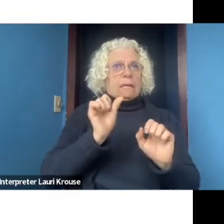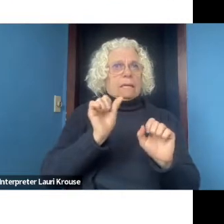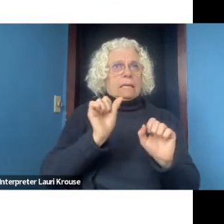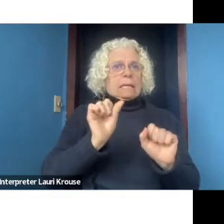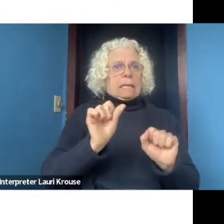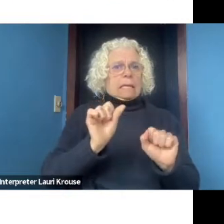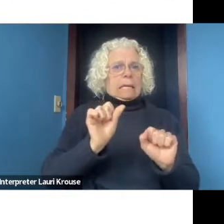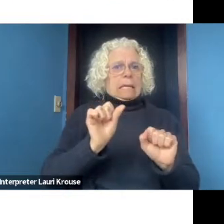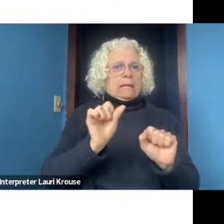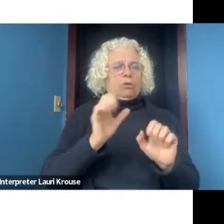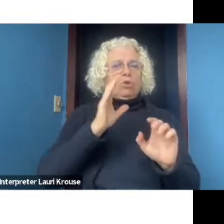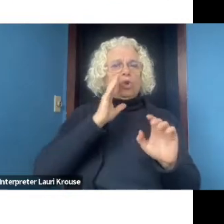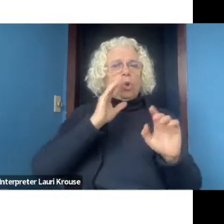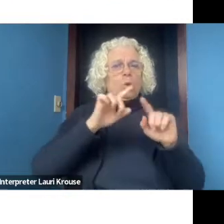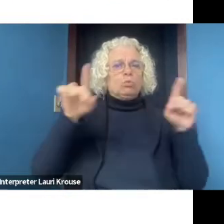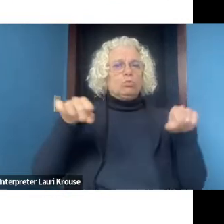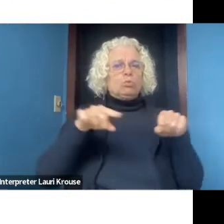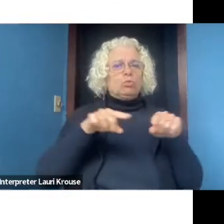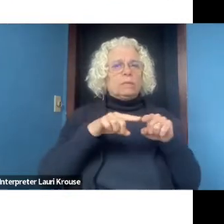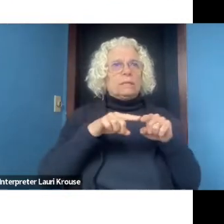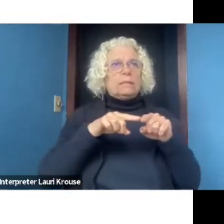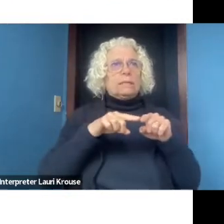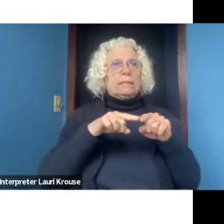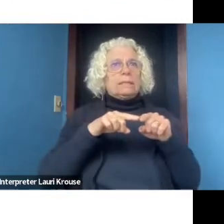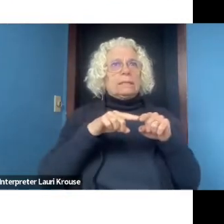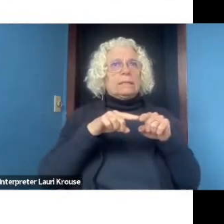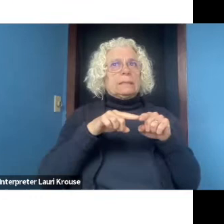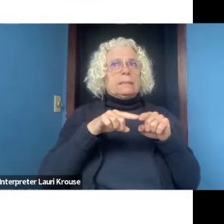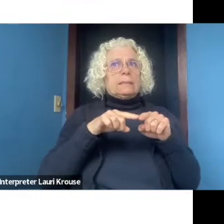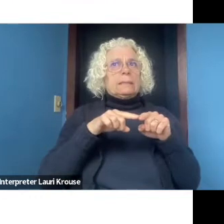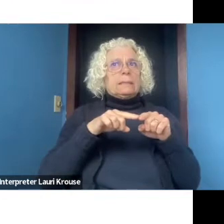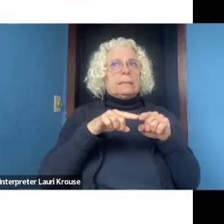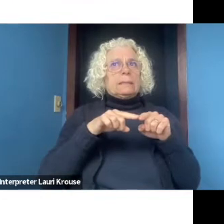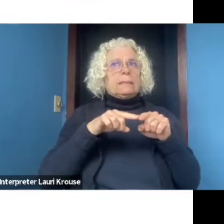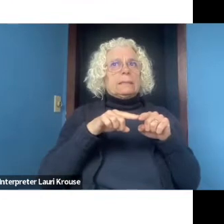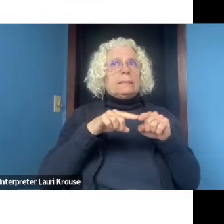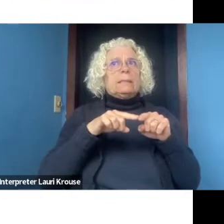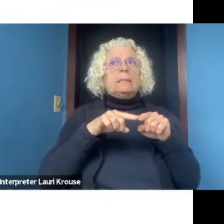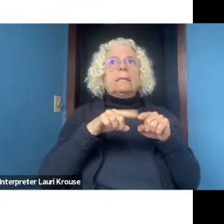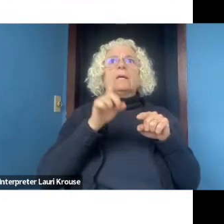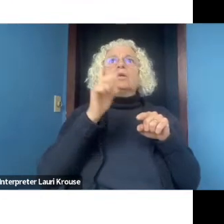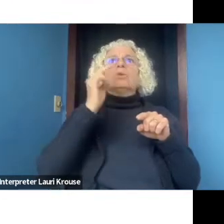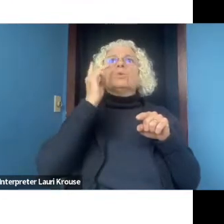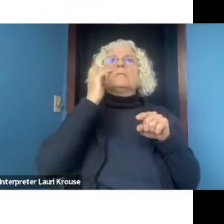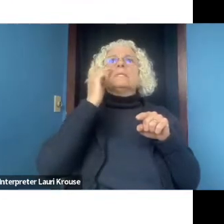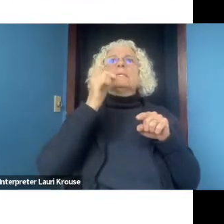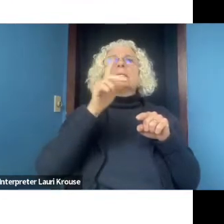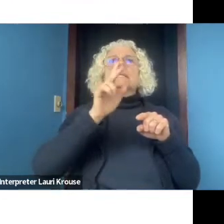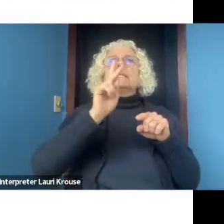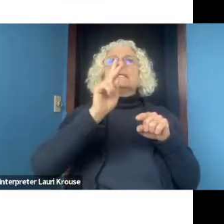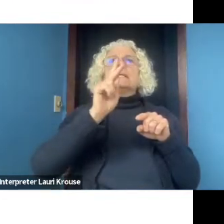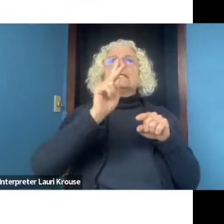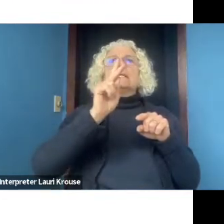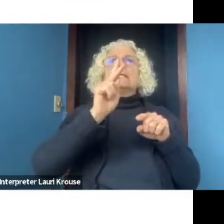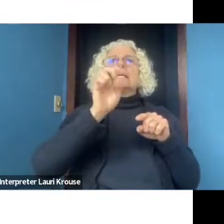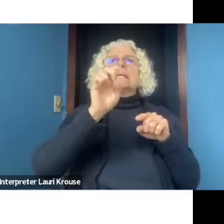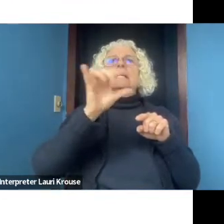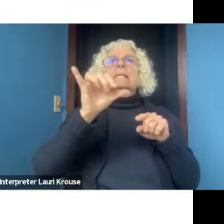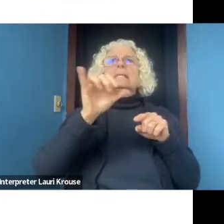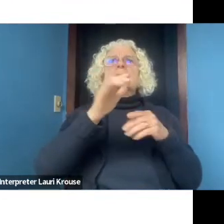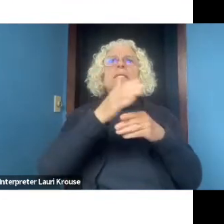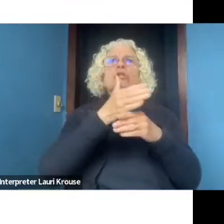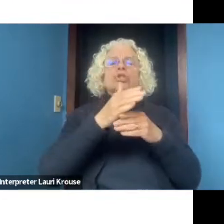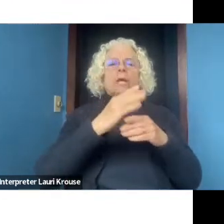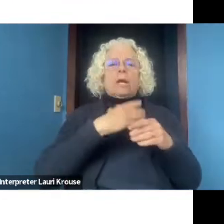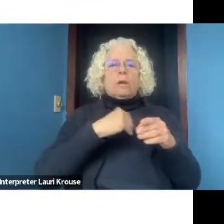of your screen, there should be something that says like Kinsey is sharing a whiteboard. And if you click the options there should be an option